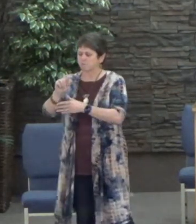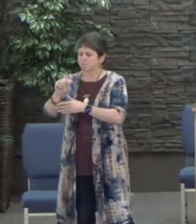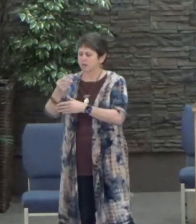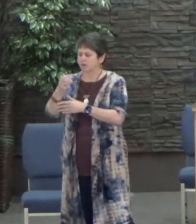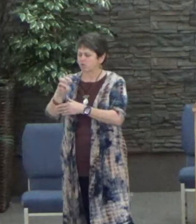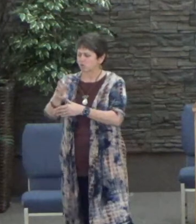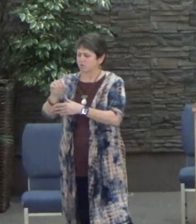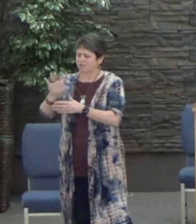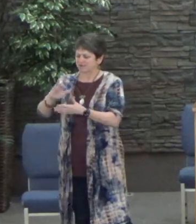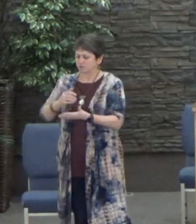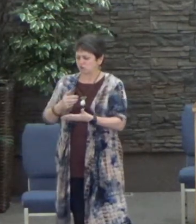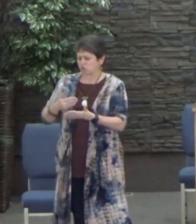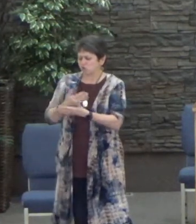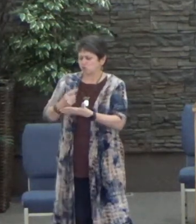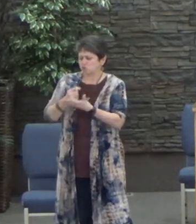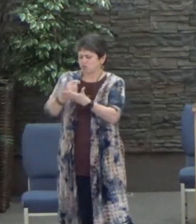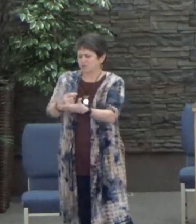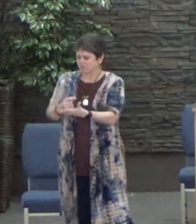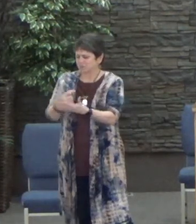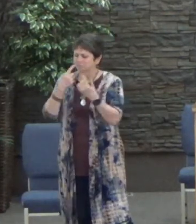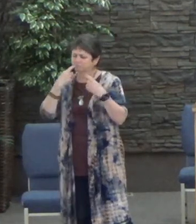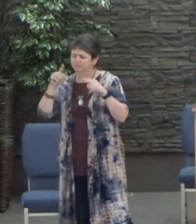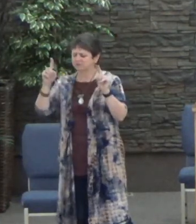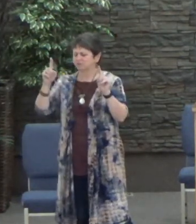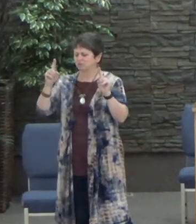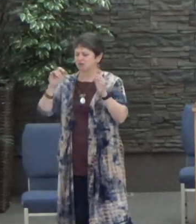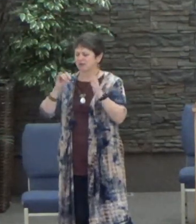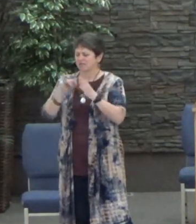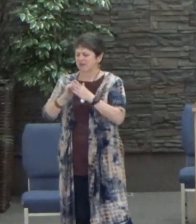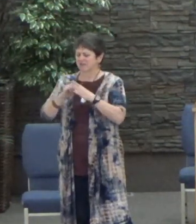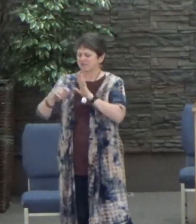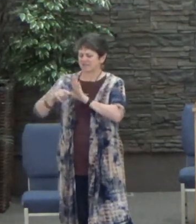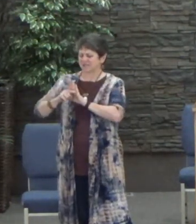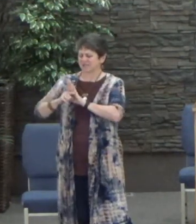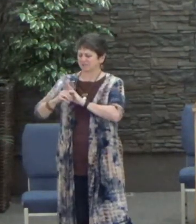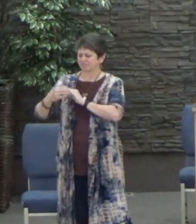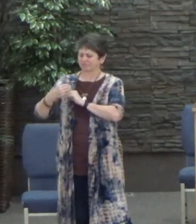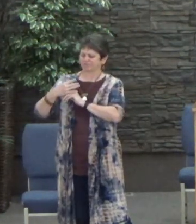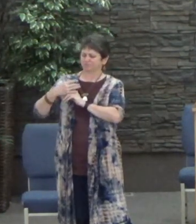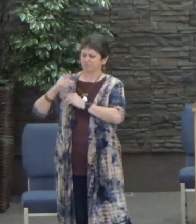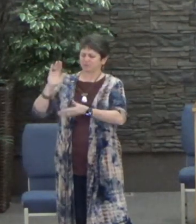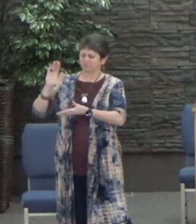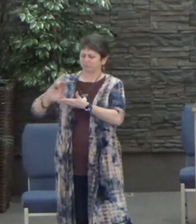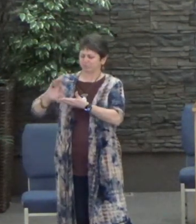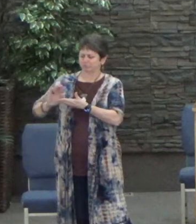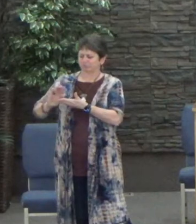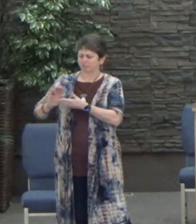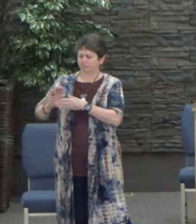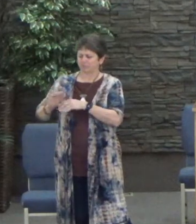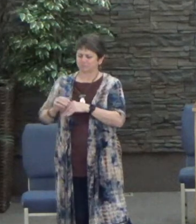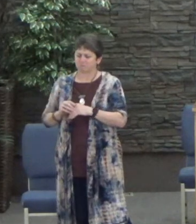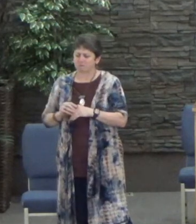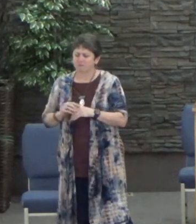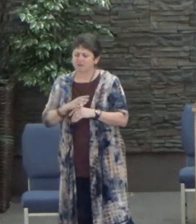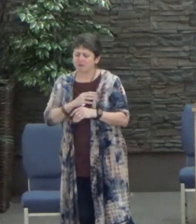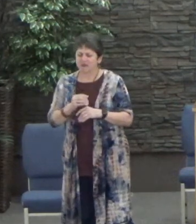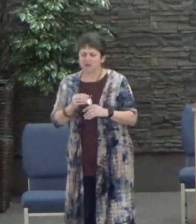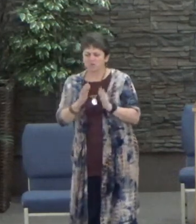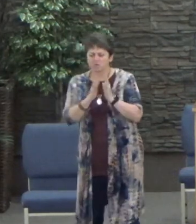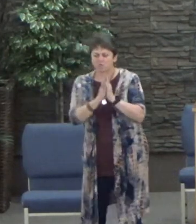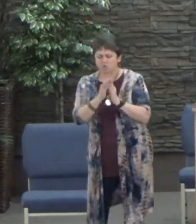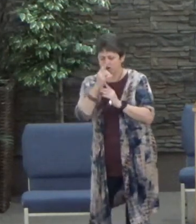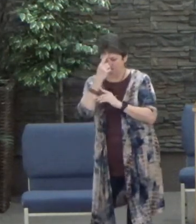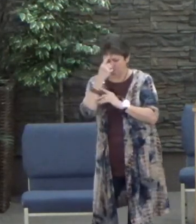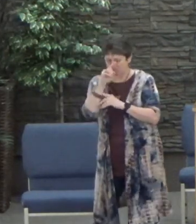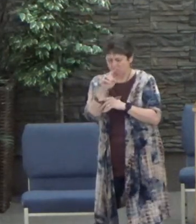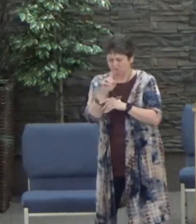his new treatments will go well and that any negative side effects would be minimized. And Father, we pray